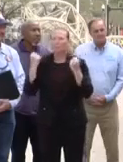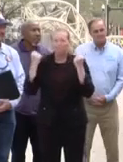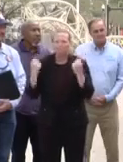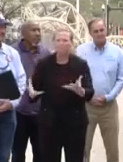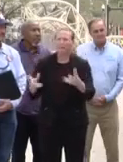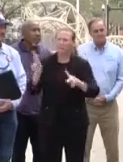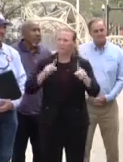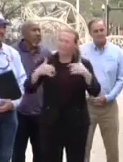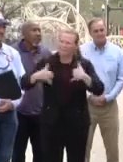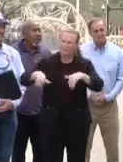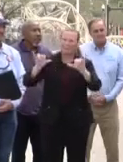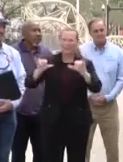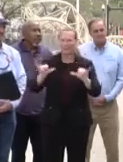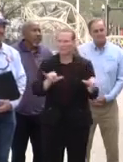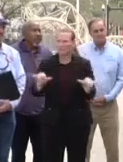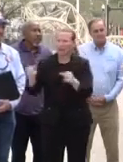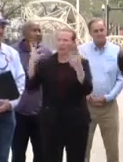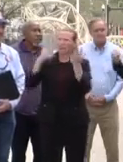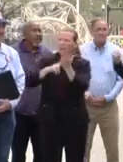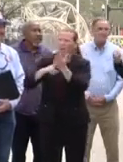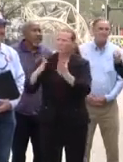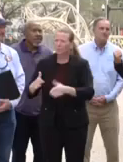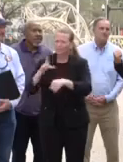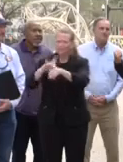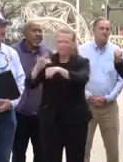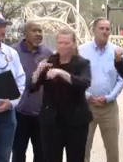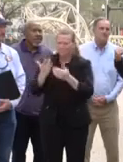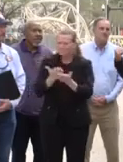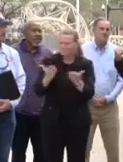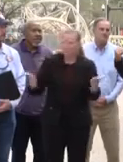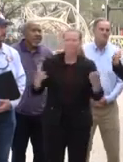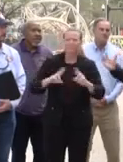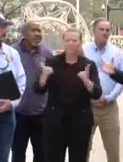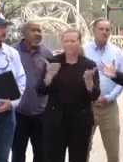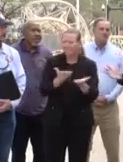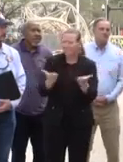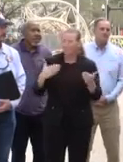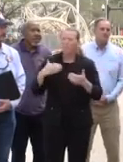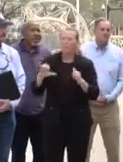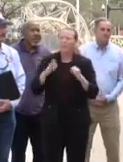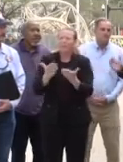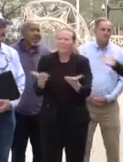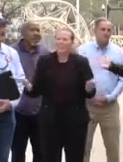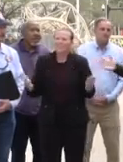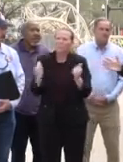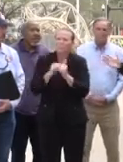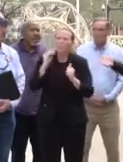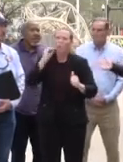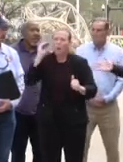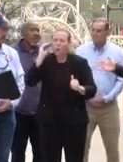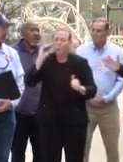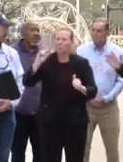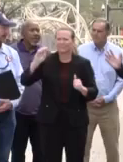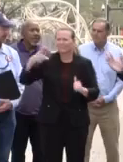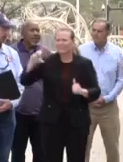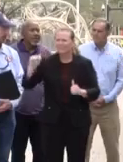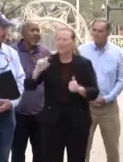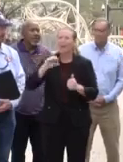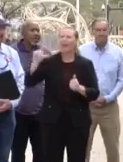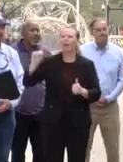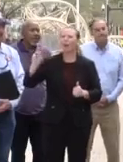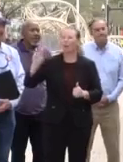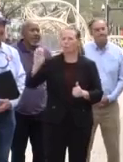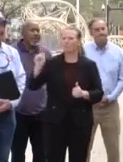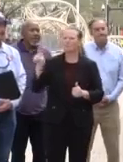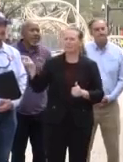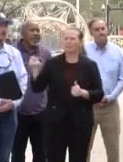available? Are the supplies available? We're doing stuff with Home Depot and Lowe's and